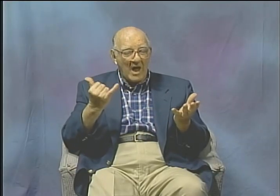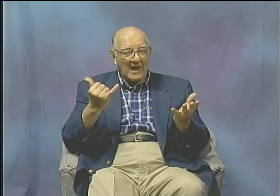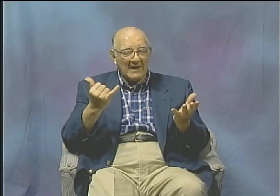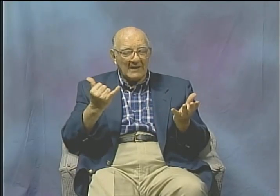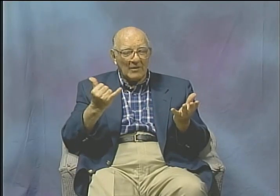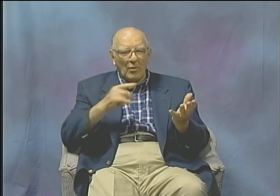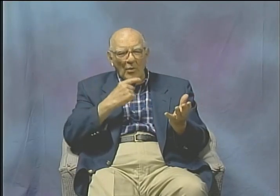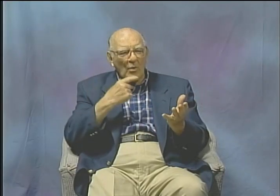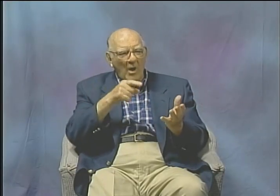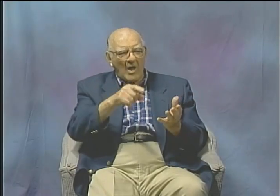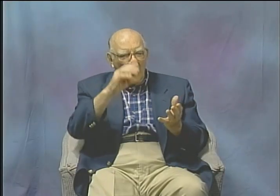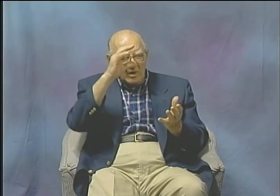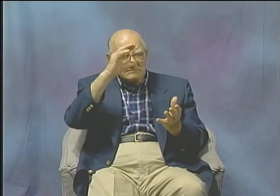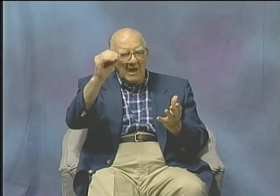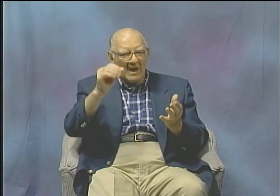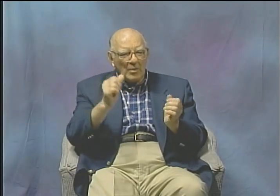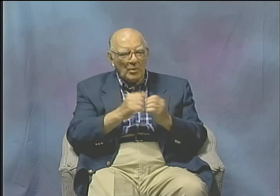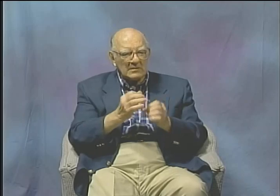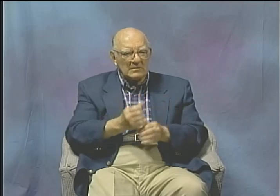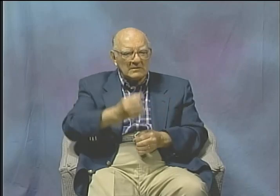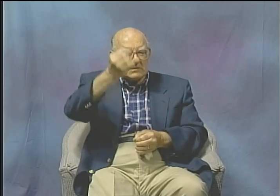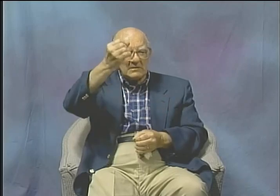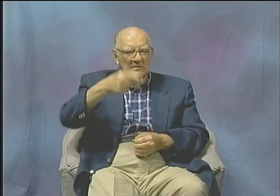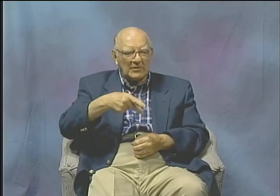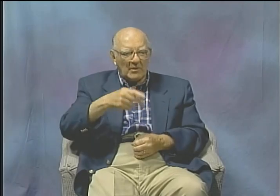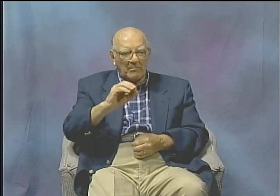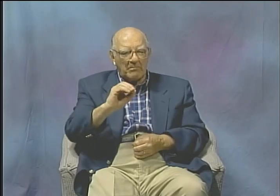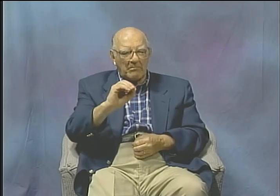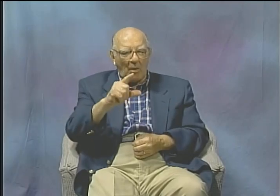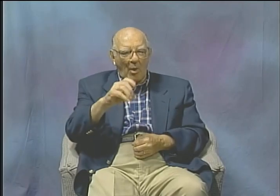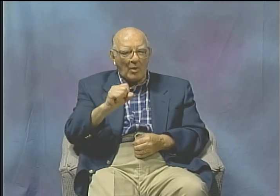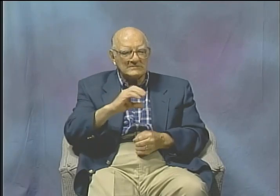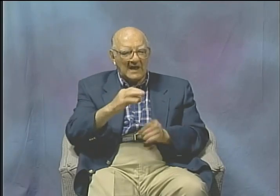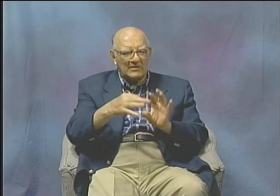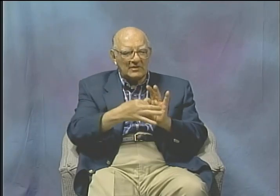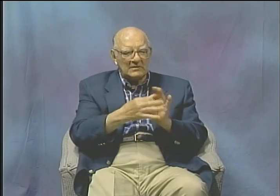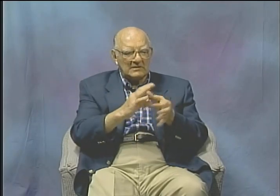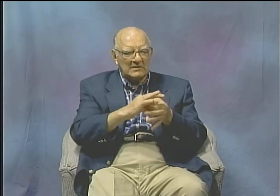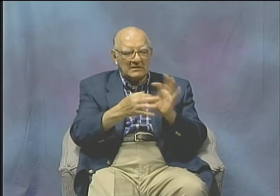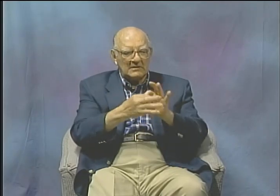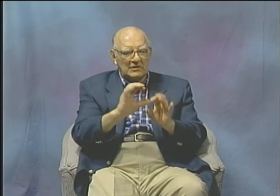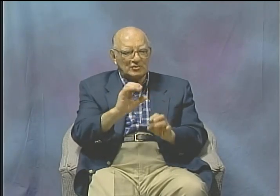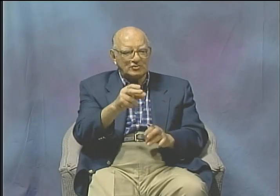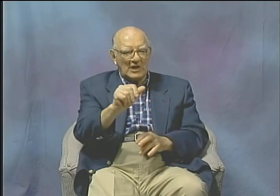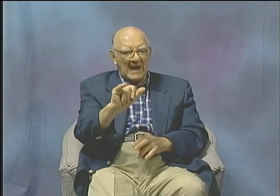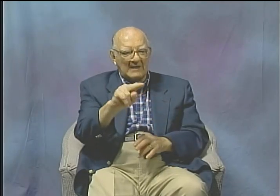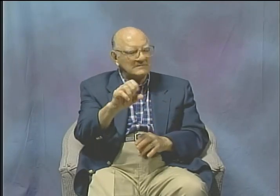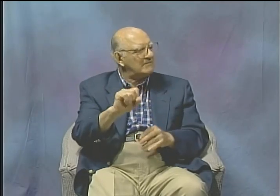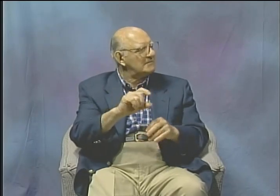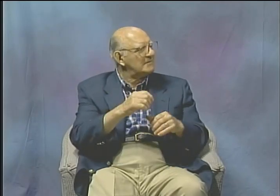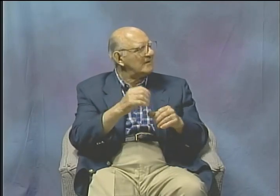Why? Who are those men with the poles and the trains